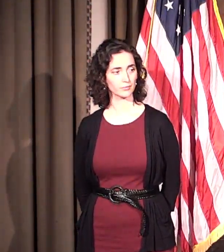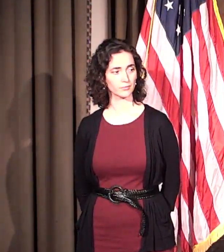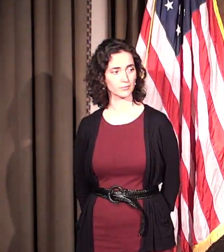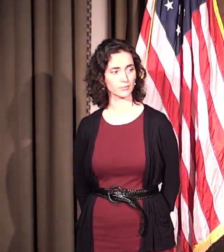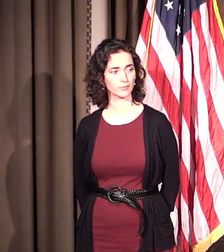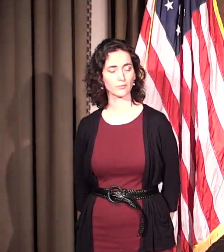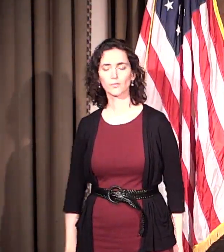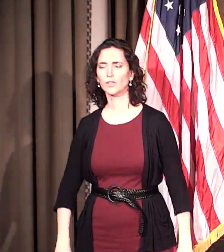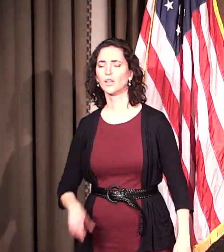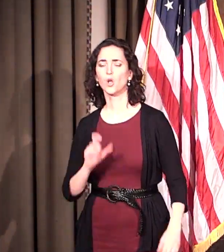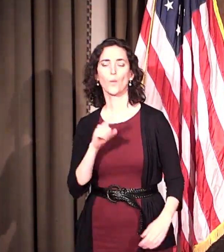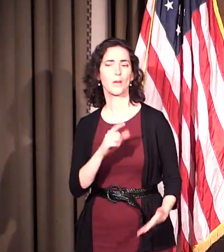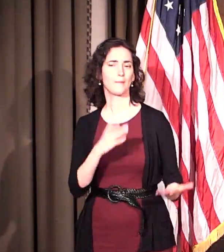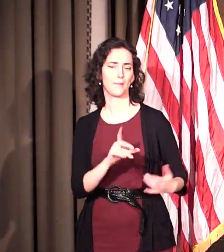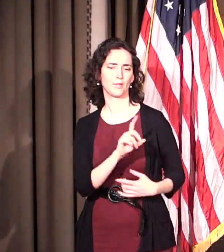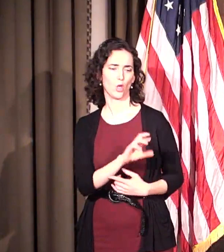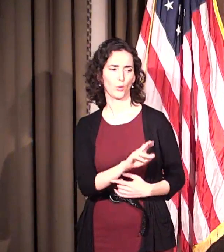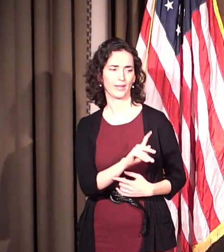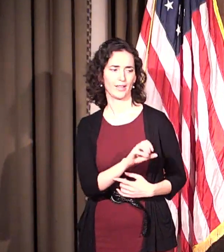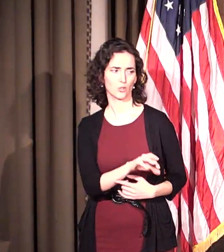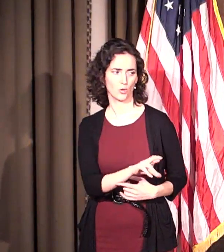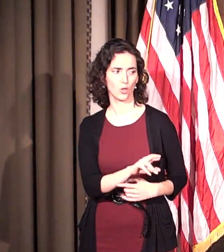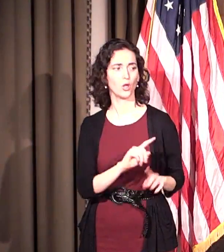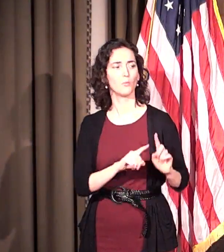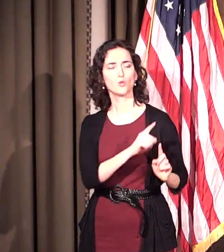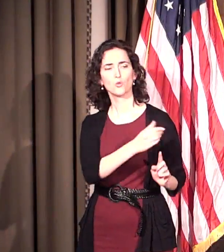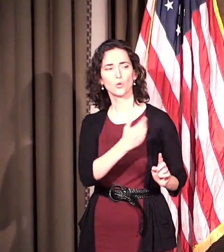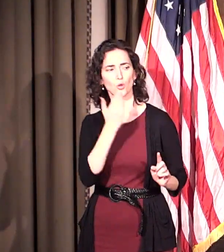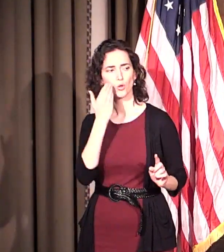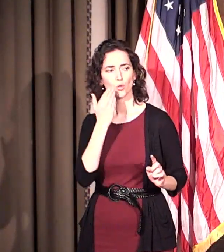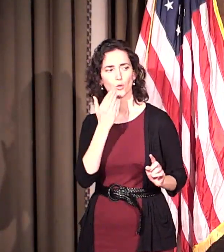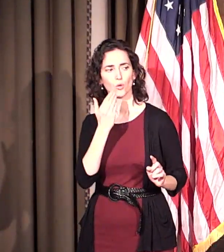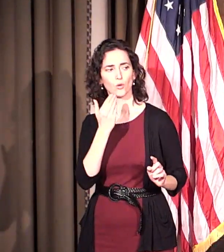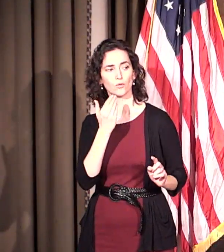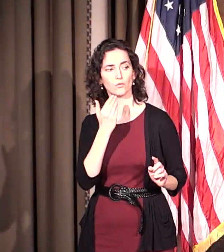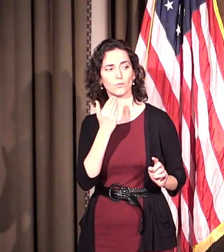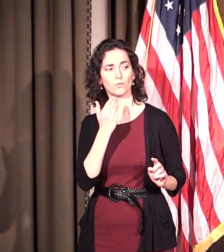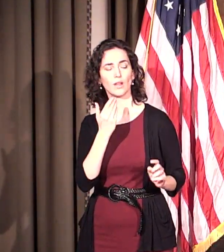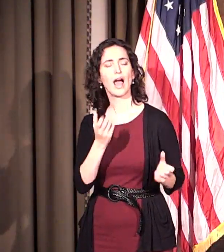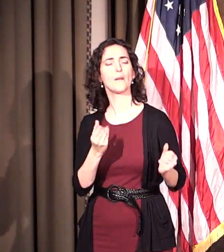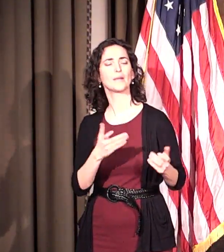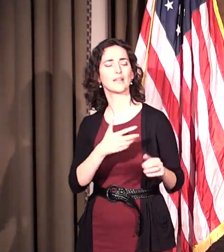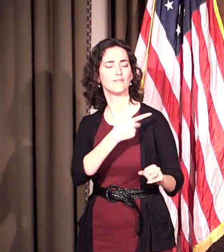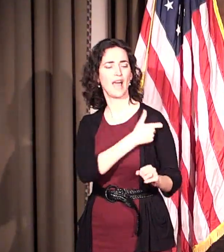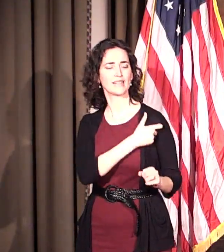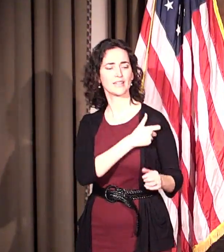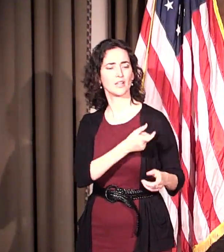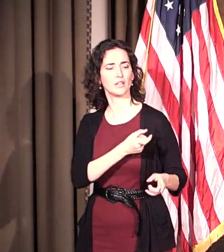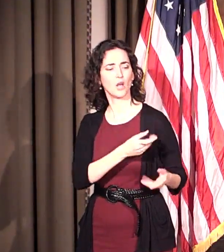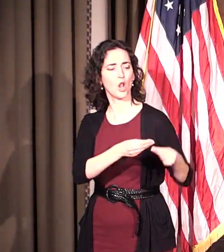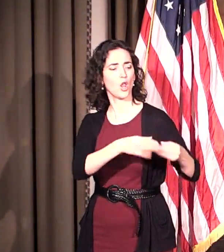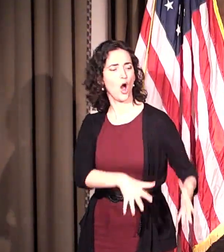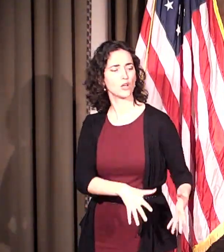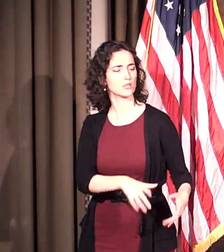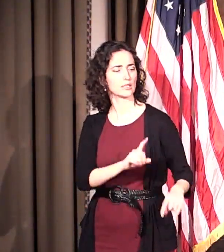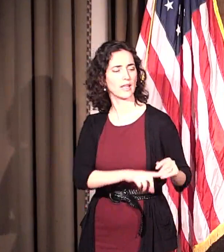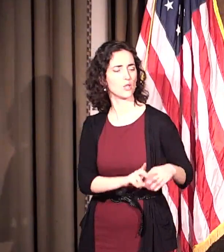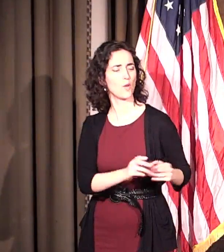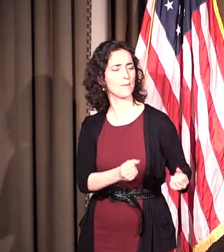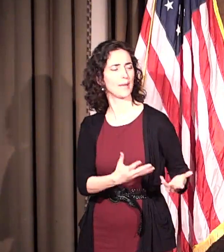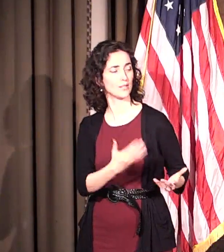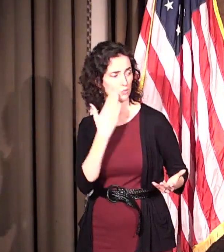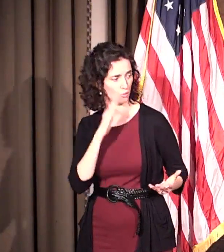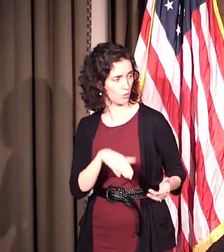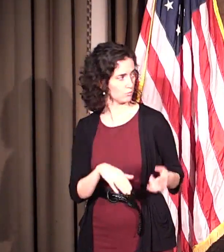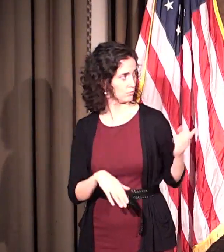This might be a question for Dr. Kenner, but do you have an updated number on the number of vaccines that have been spoiled and weren't been able to use?